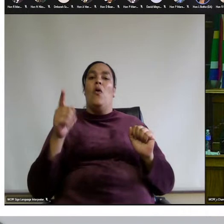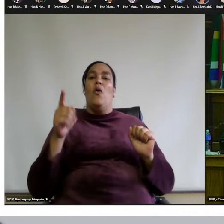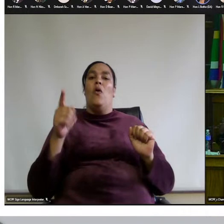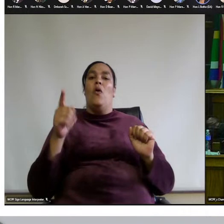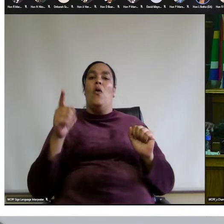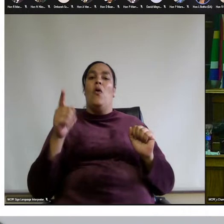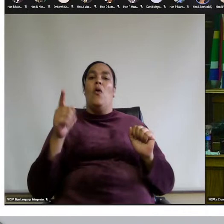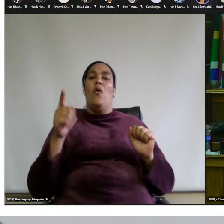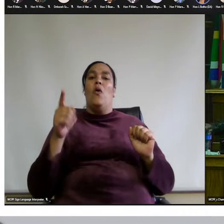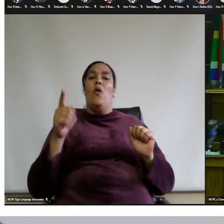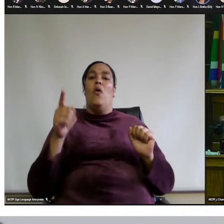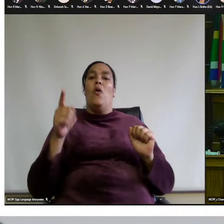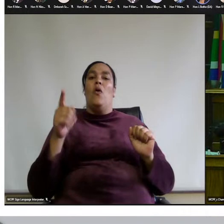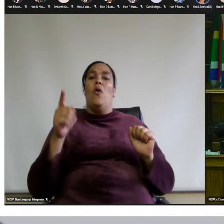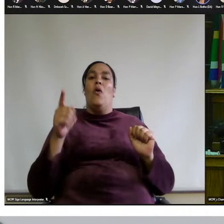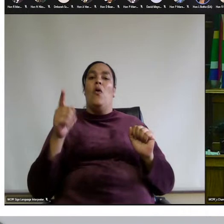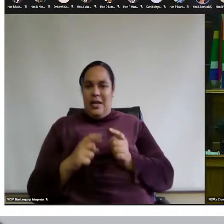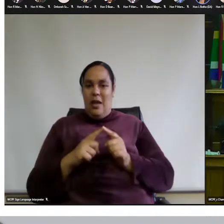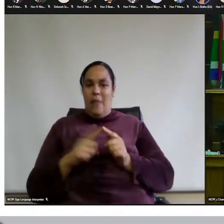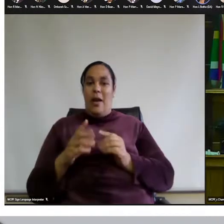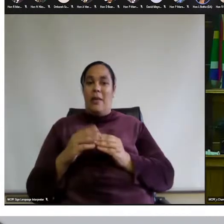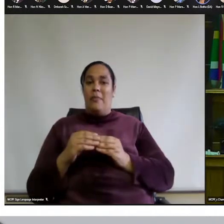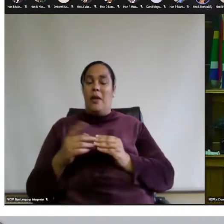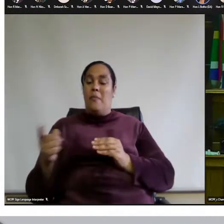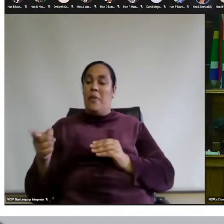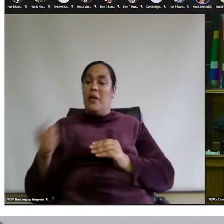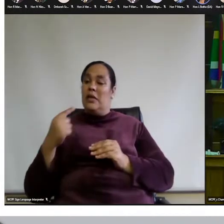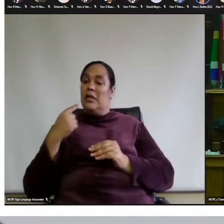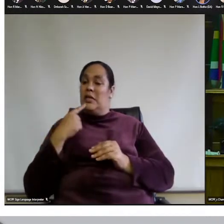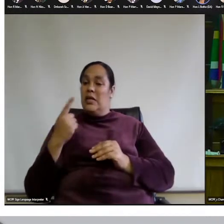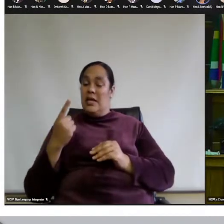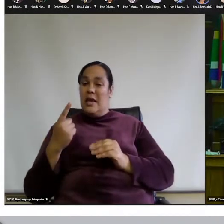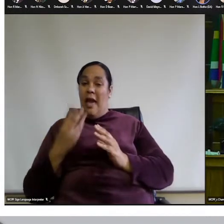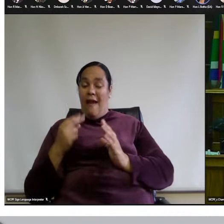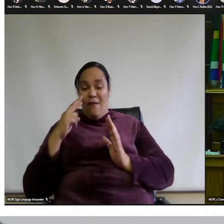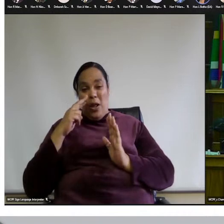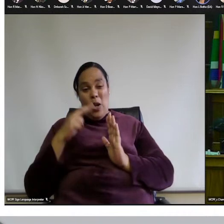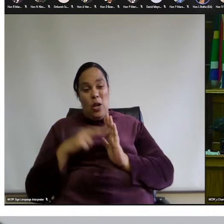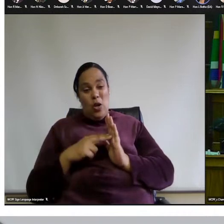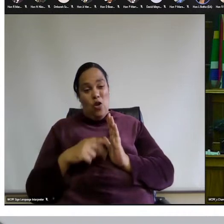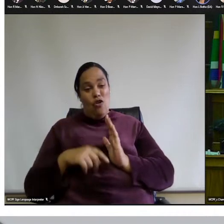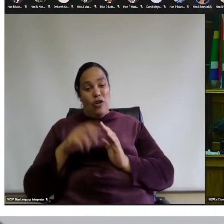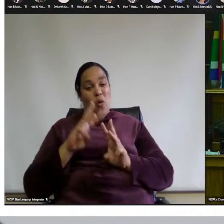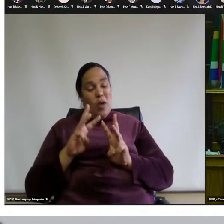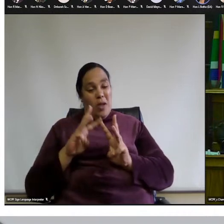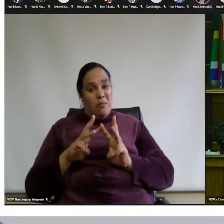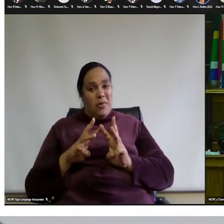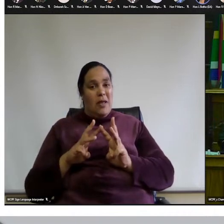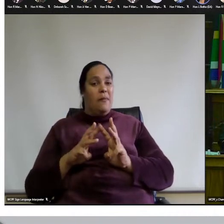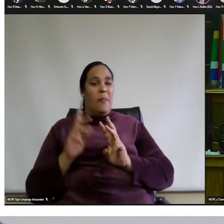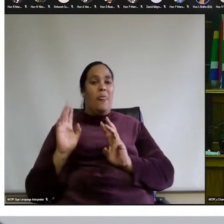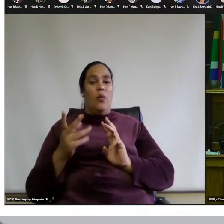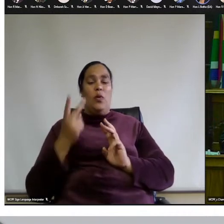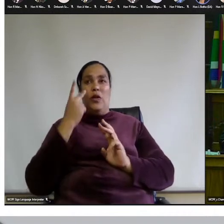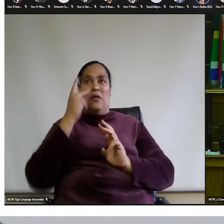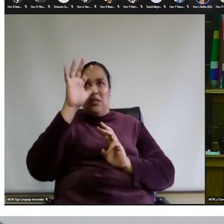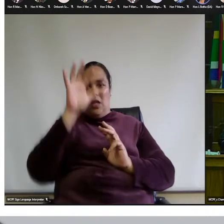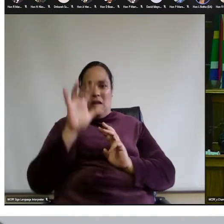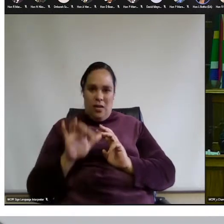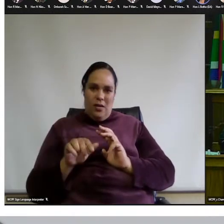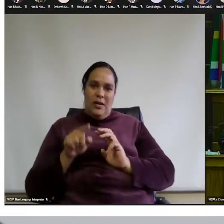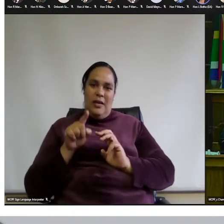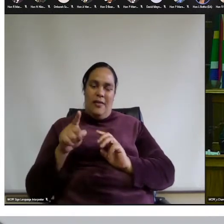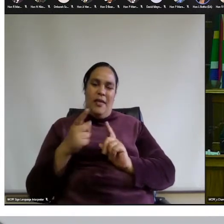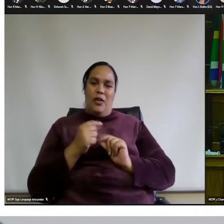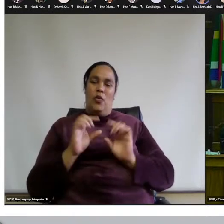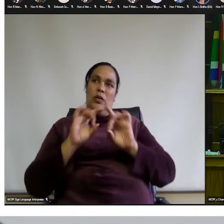rand cost. Had Member Syed bothered to simply have a look at the conference website, you would have seen this, plain